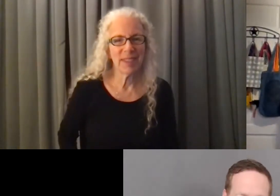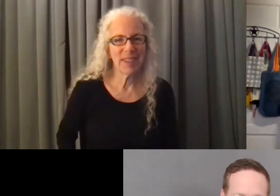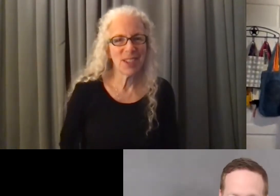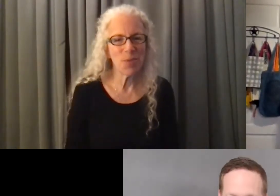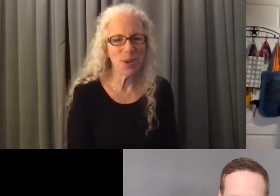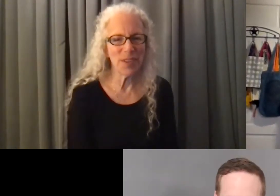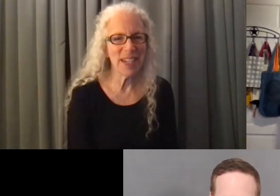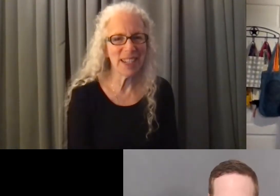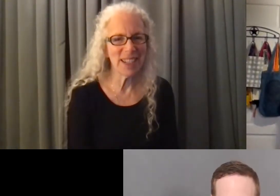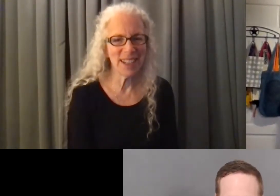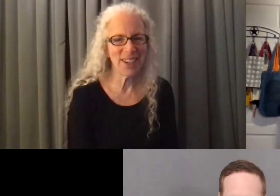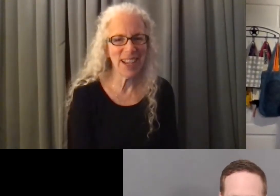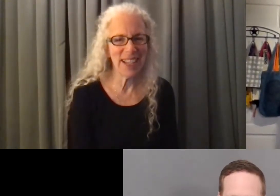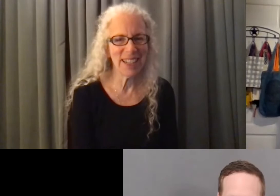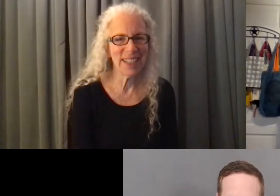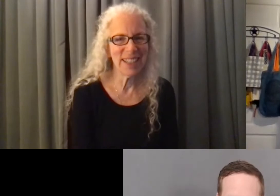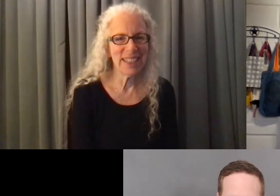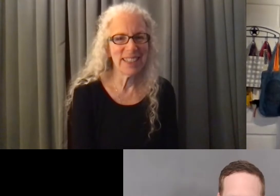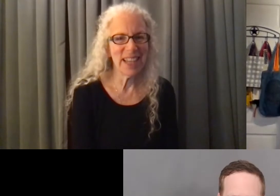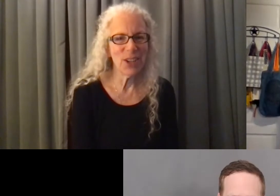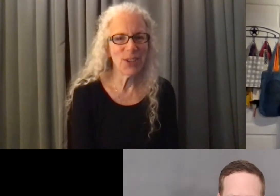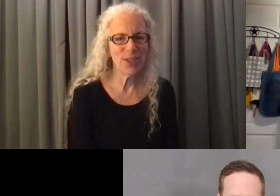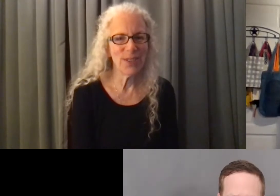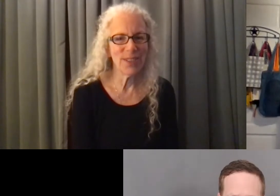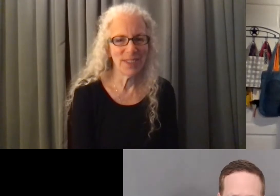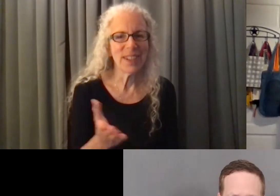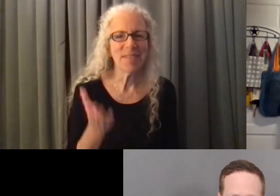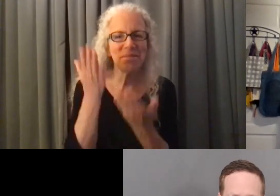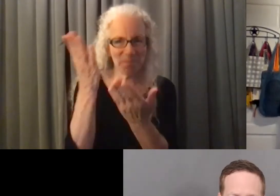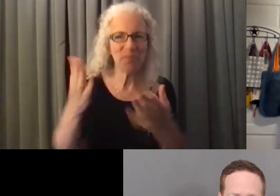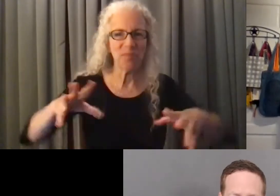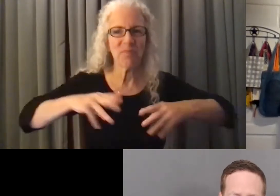So moved, Tina. Okay. I'll Thank make a motion to accept them as written.